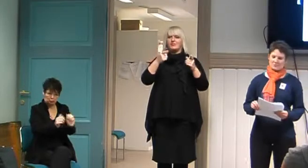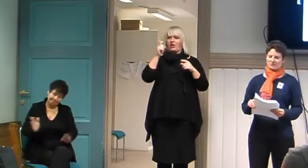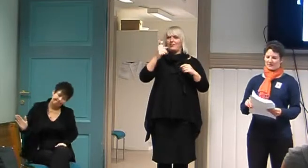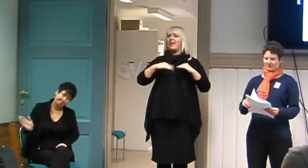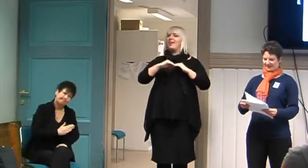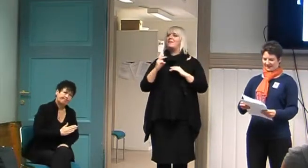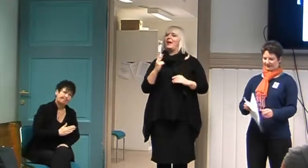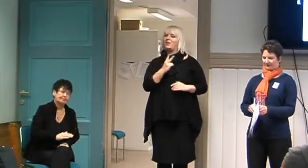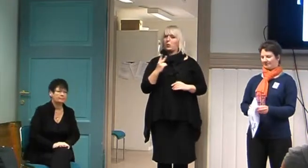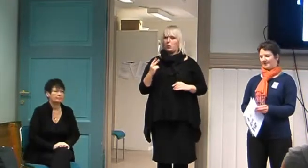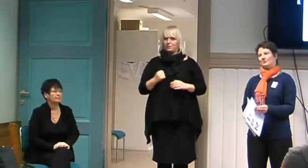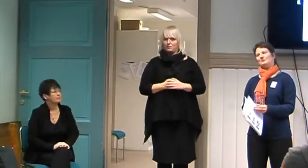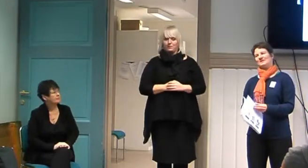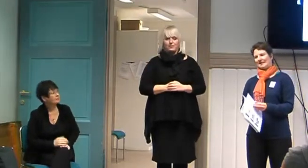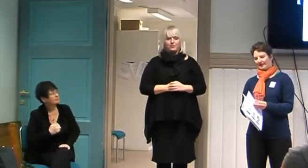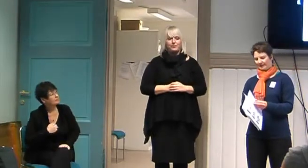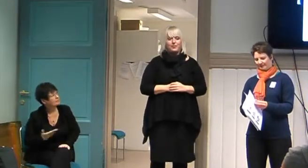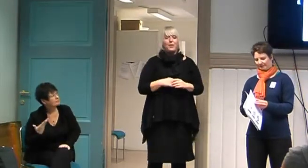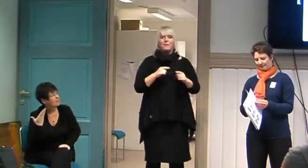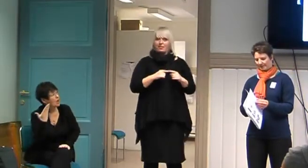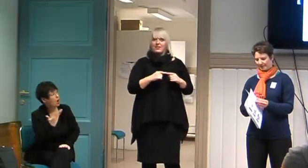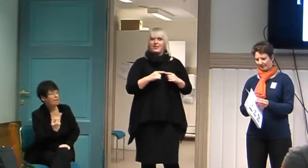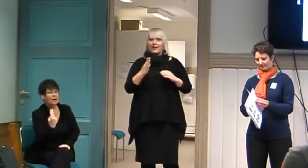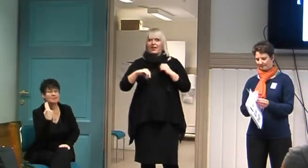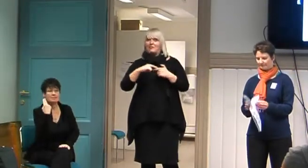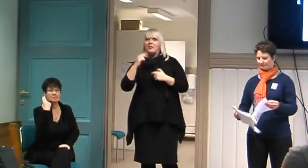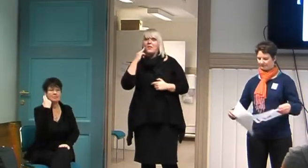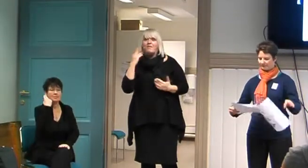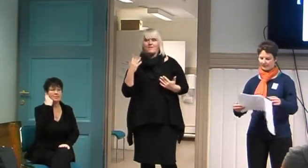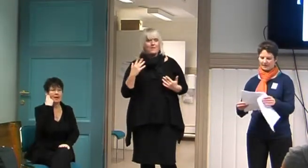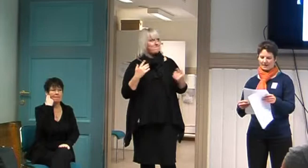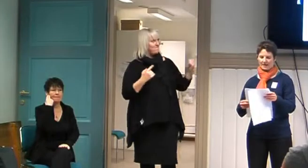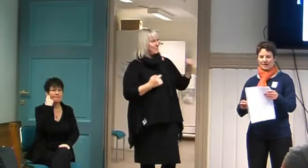But what do we offer deaf people particularly?